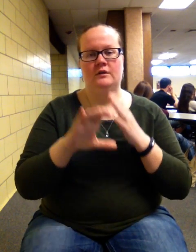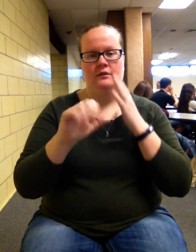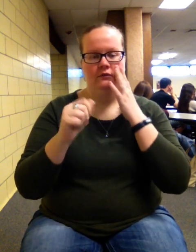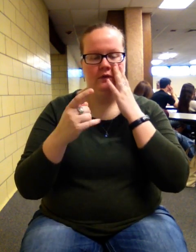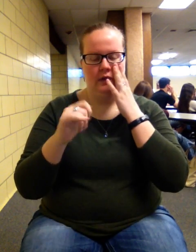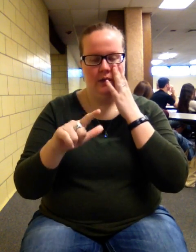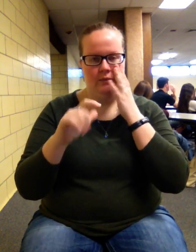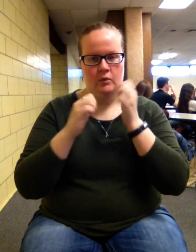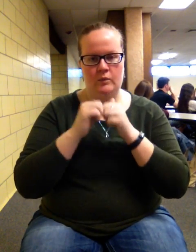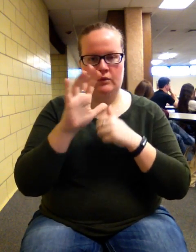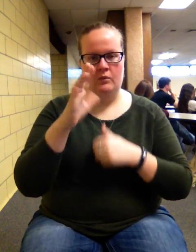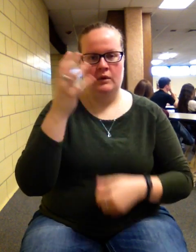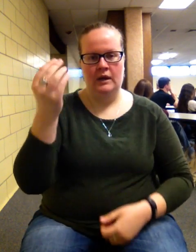equity?